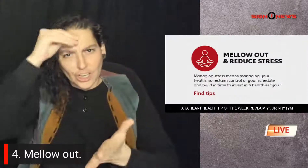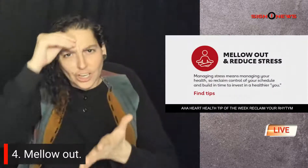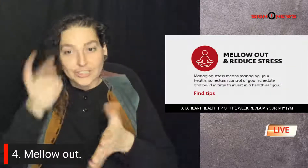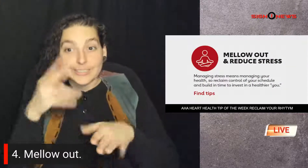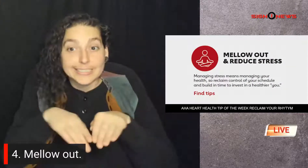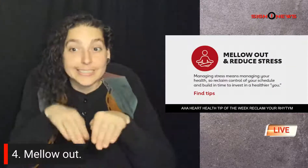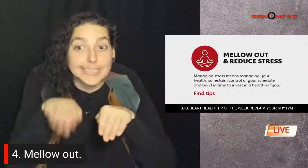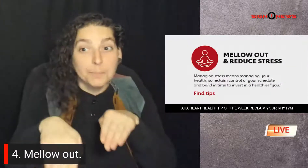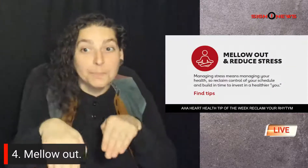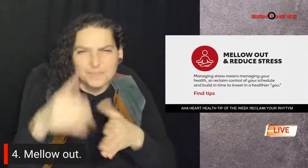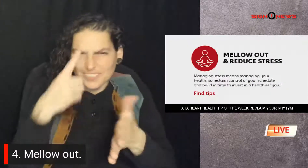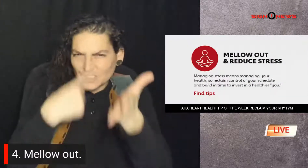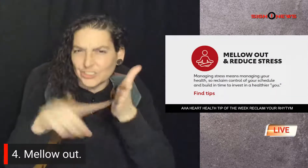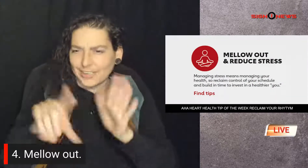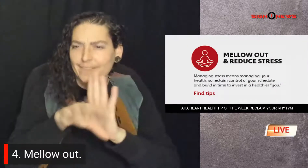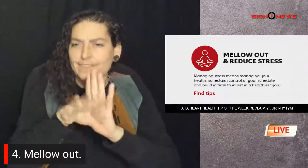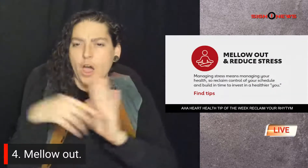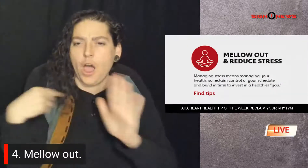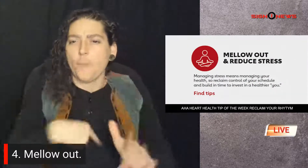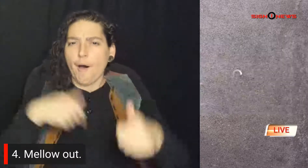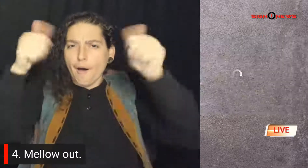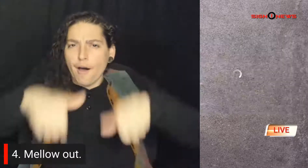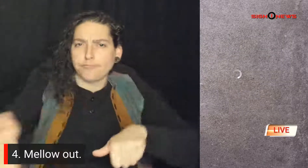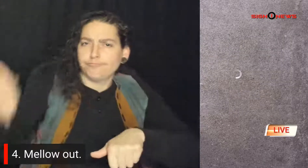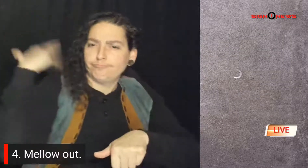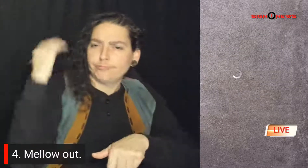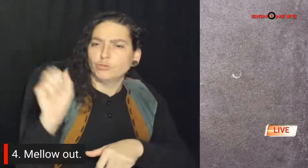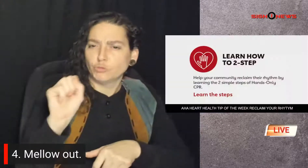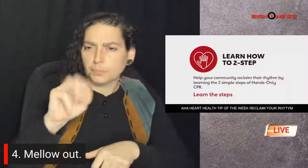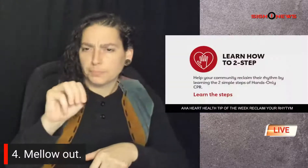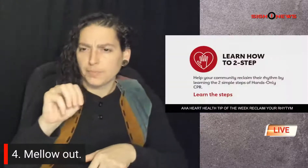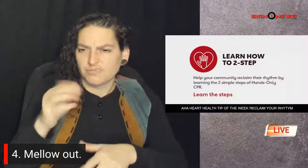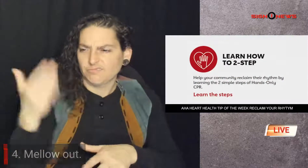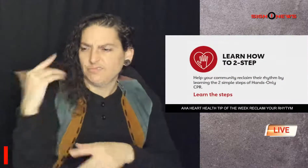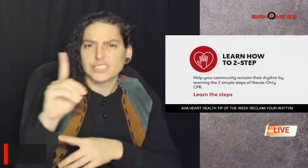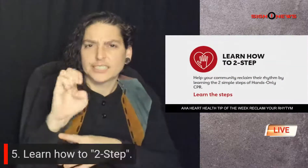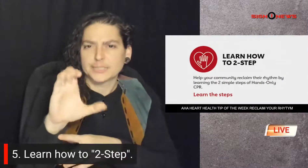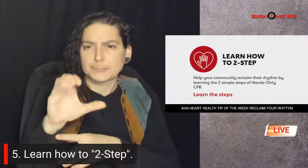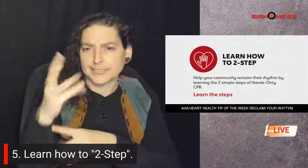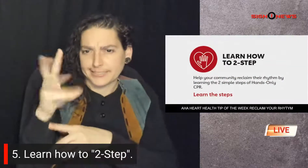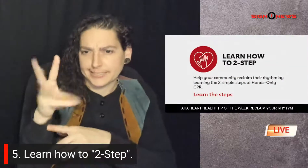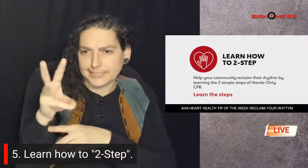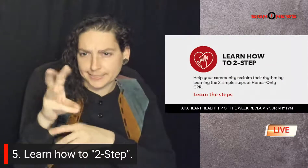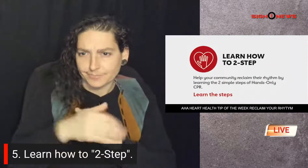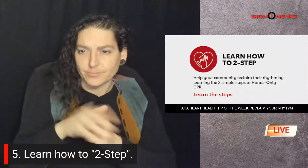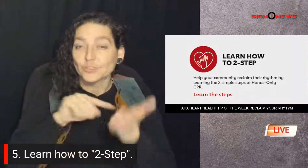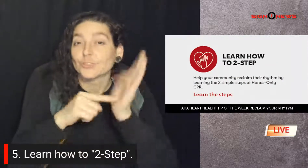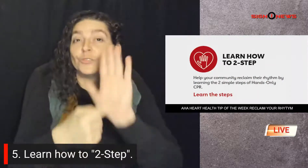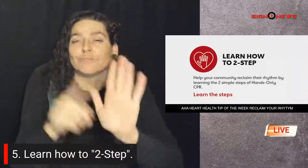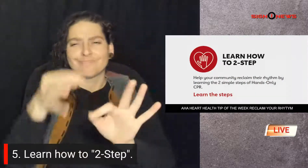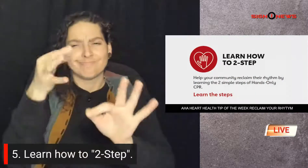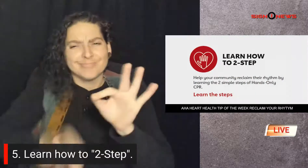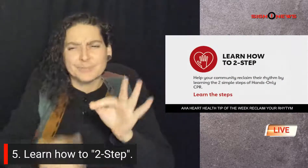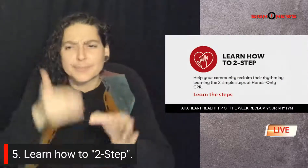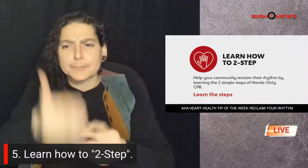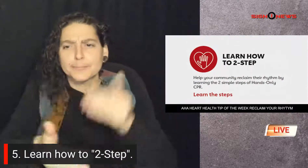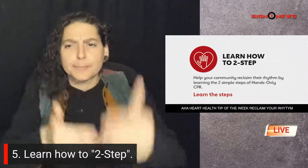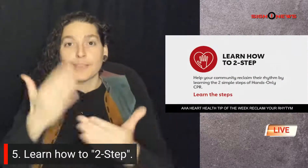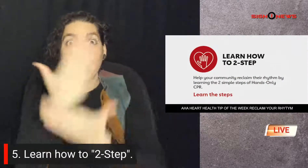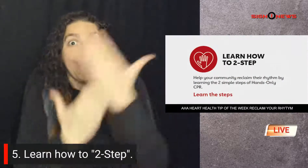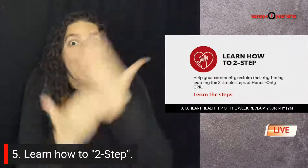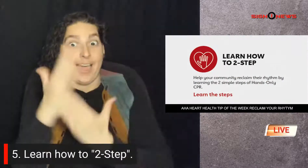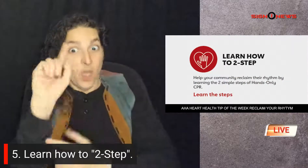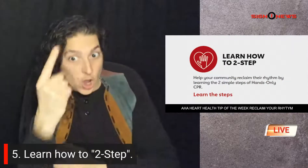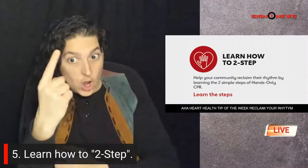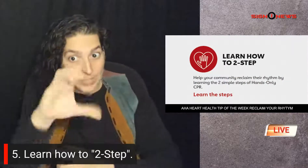reduce stress. And number 5, learn to two-step. Check out the video we posted on our social media